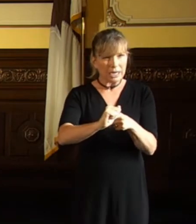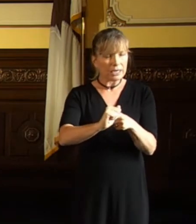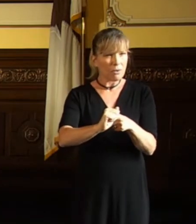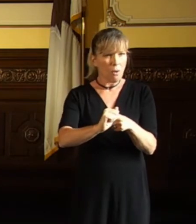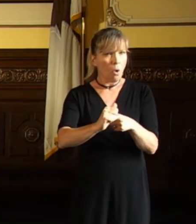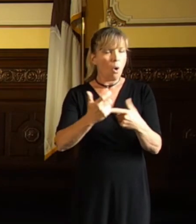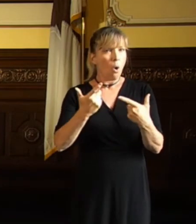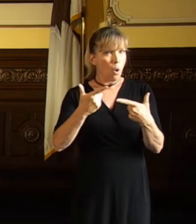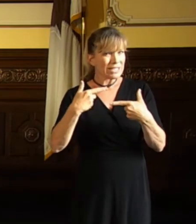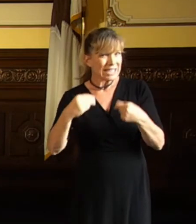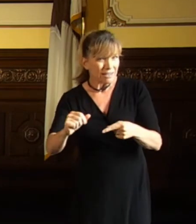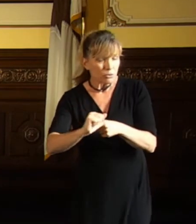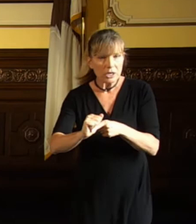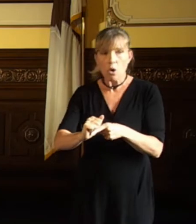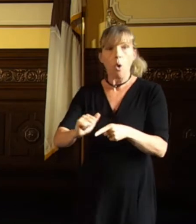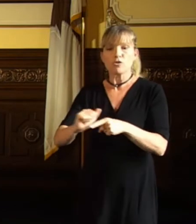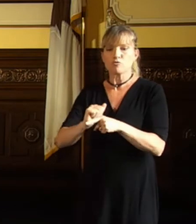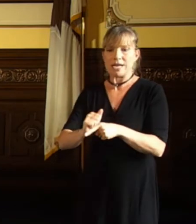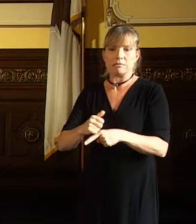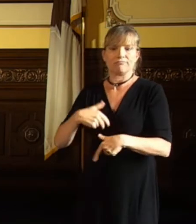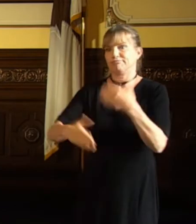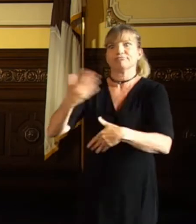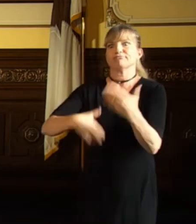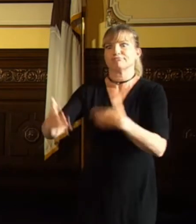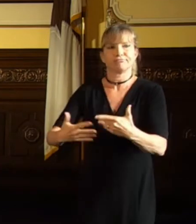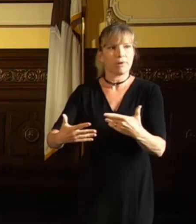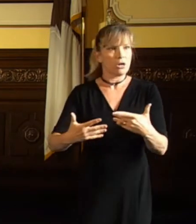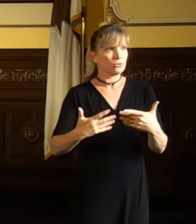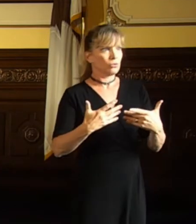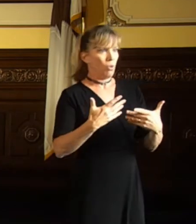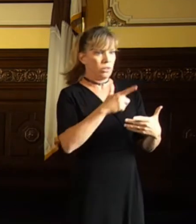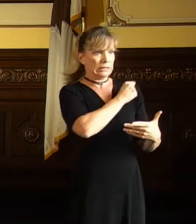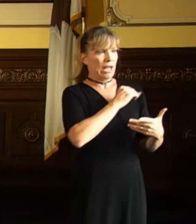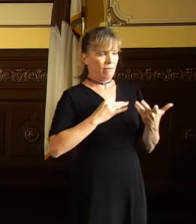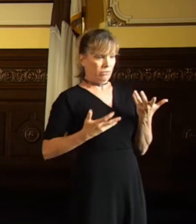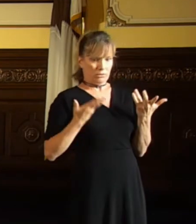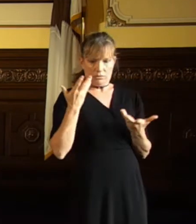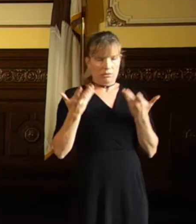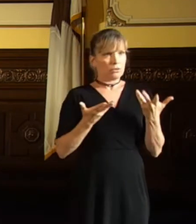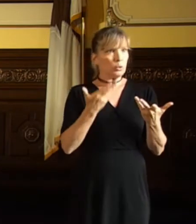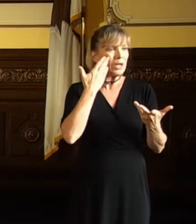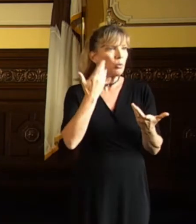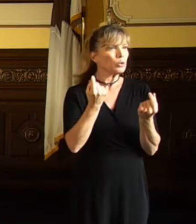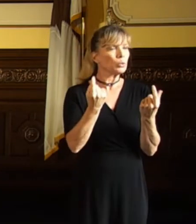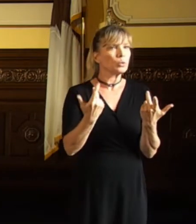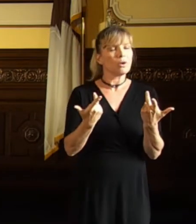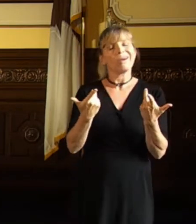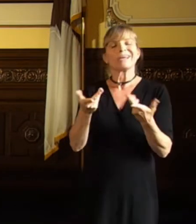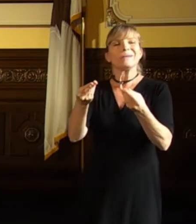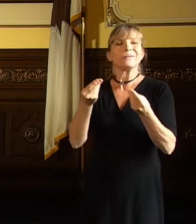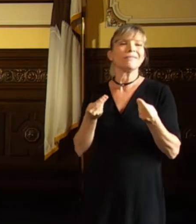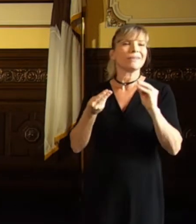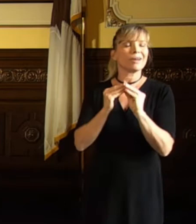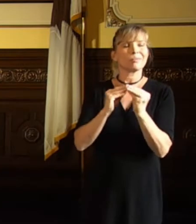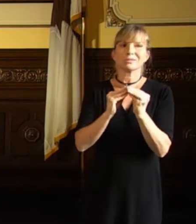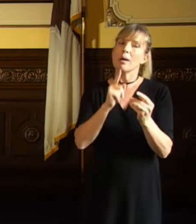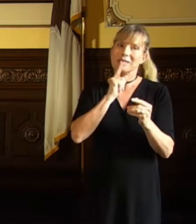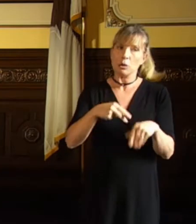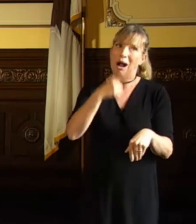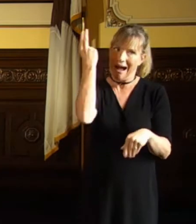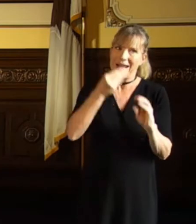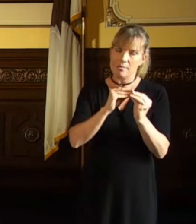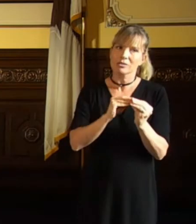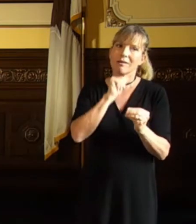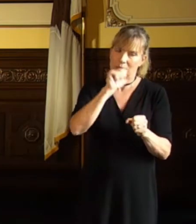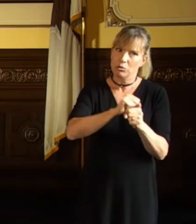was training at all rushed? And can you address as well just the general high figures of unemployment? Yeah. Let